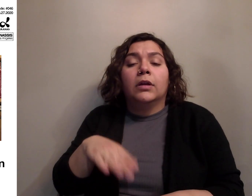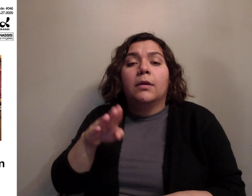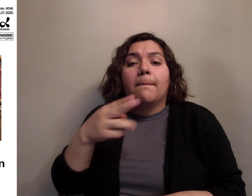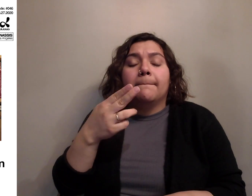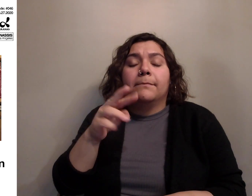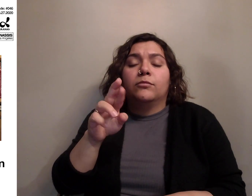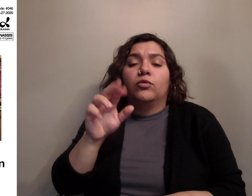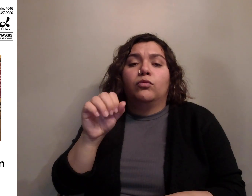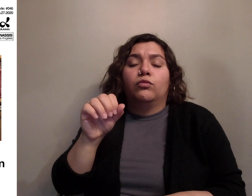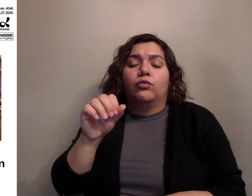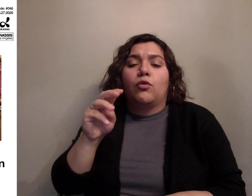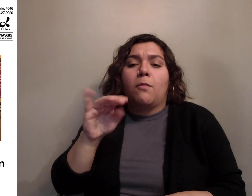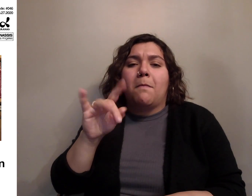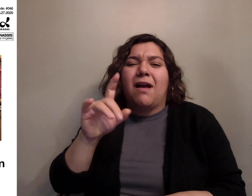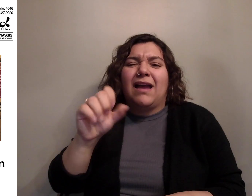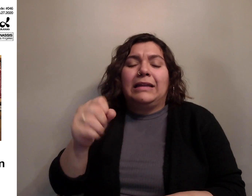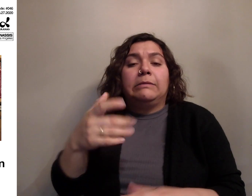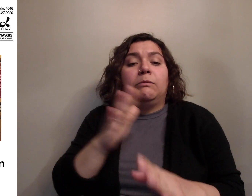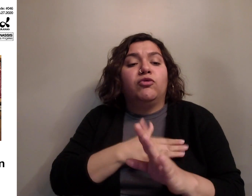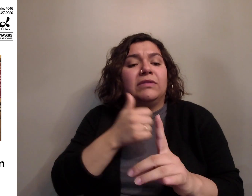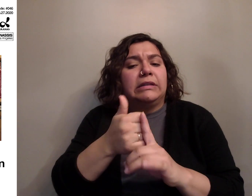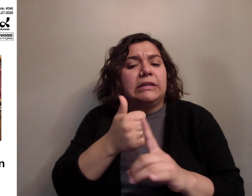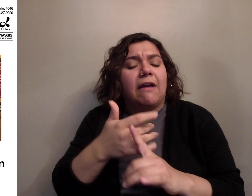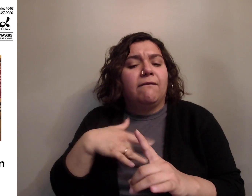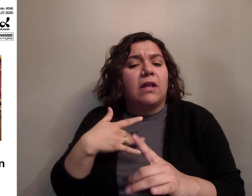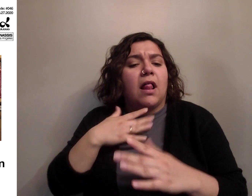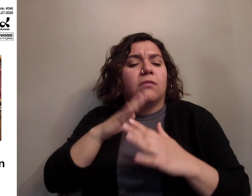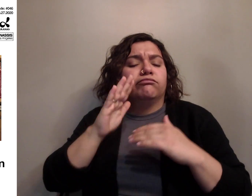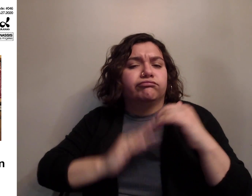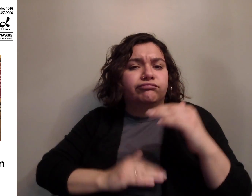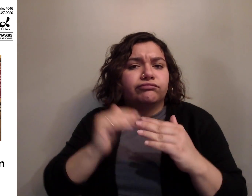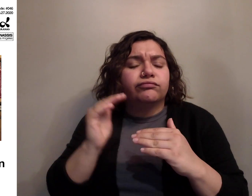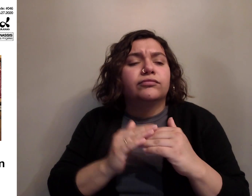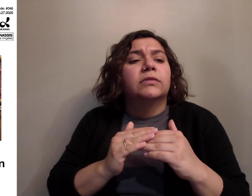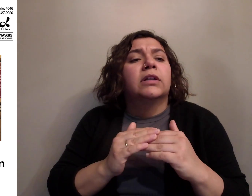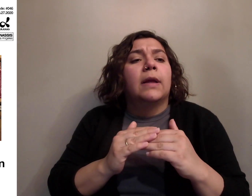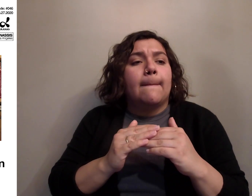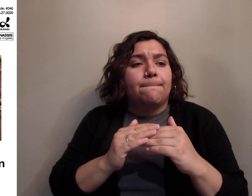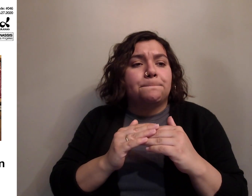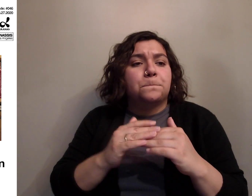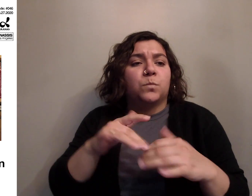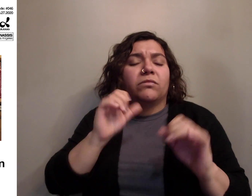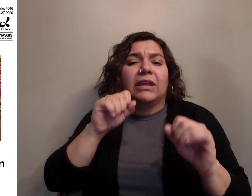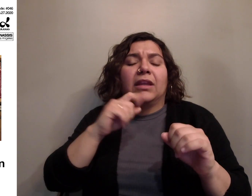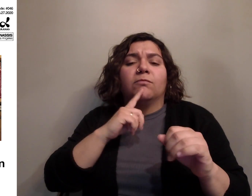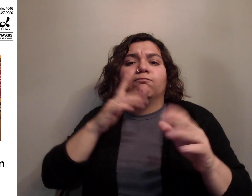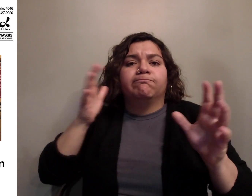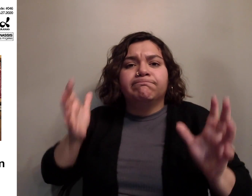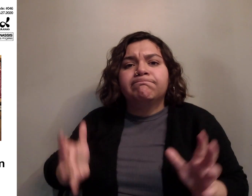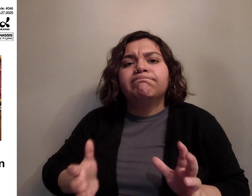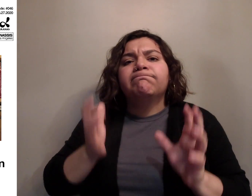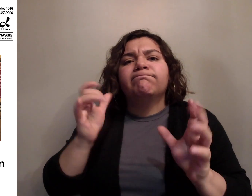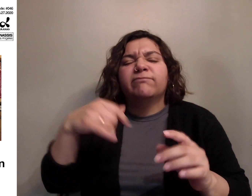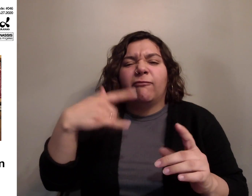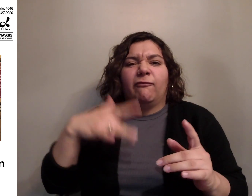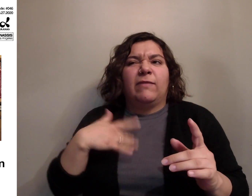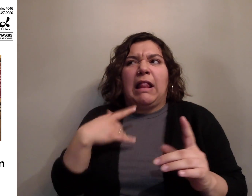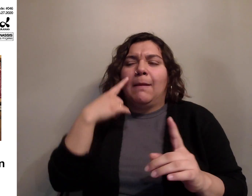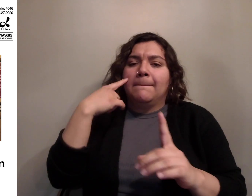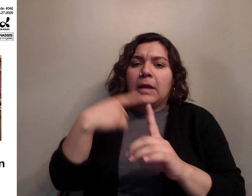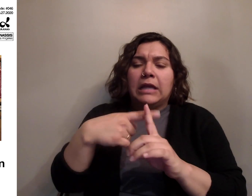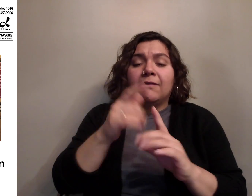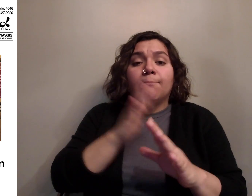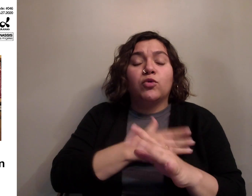the bromides, about music being consolation and sort of uplifting